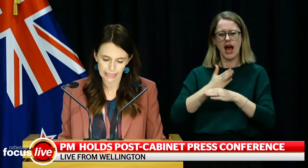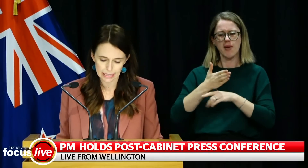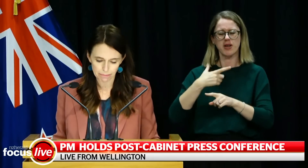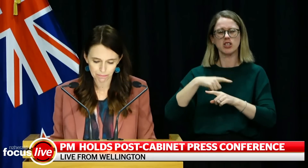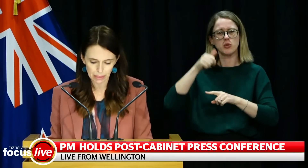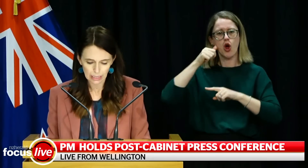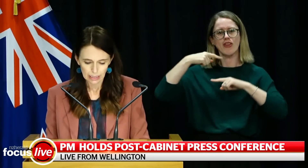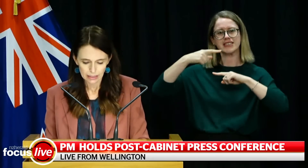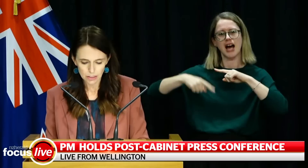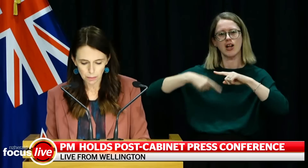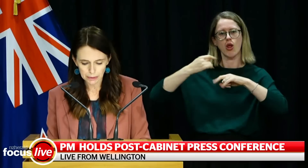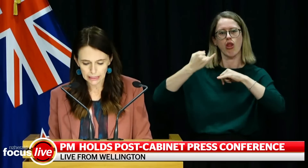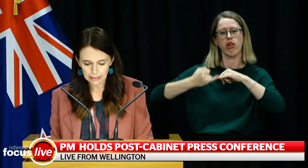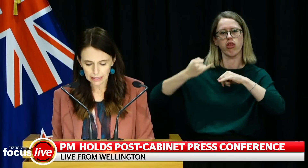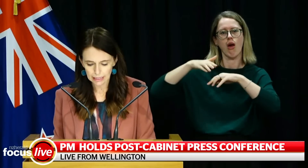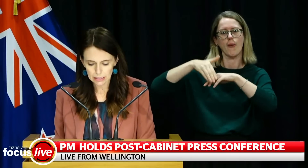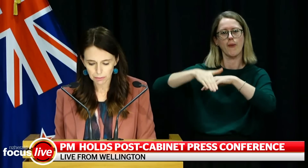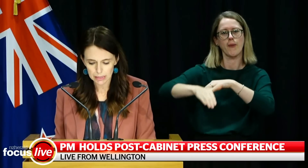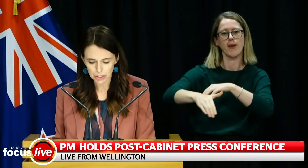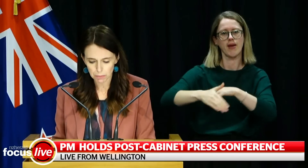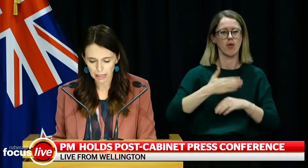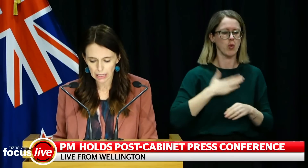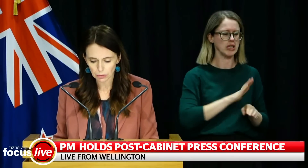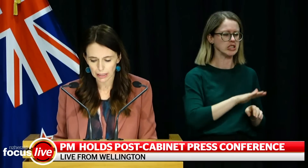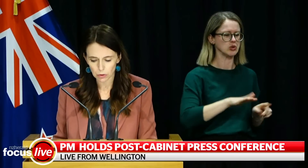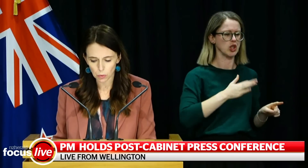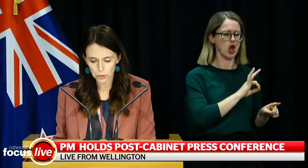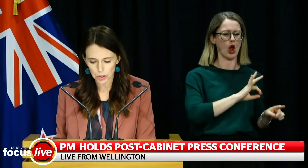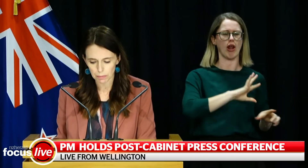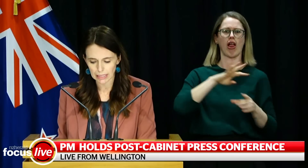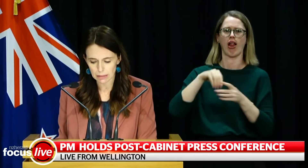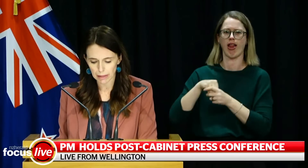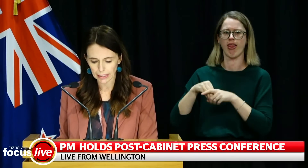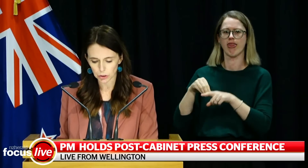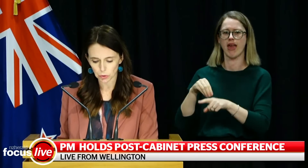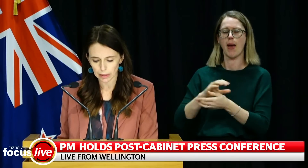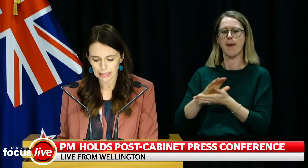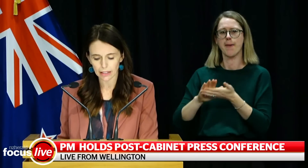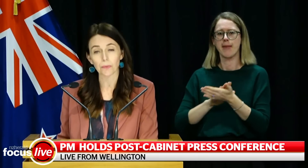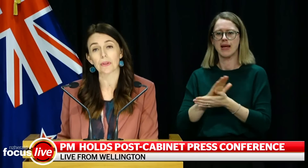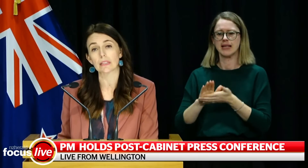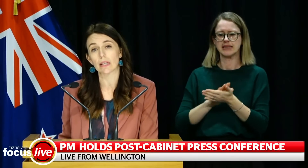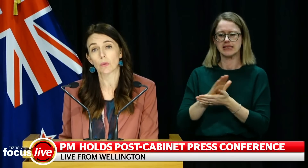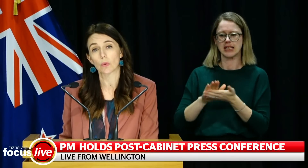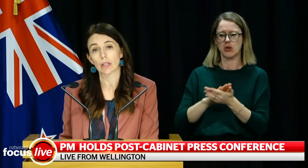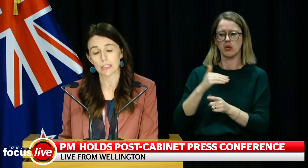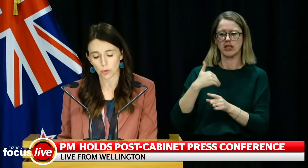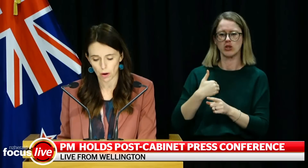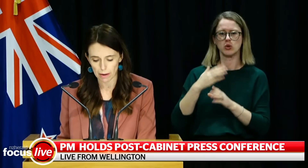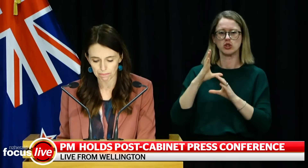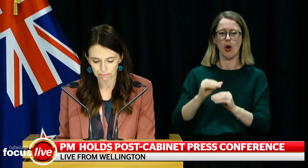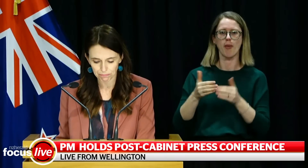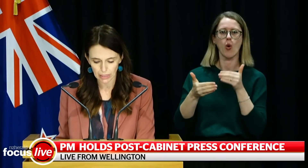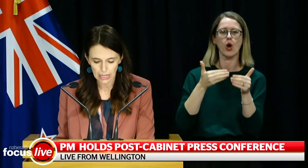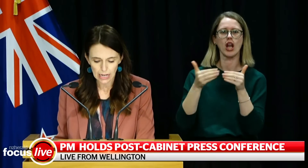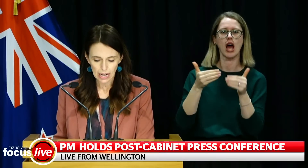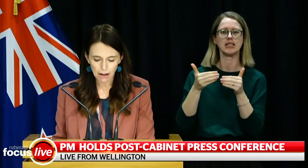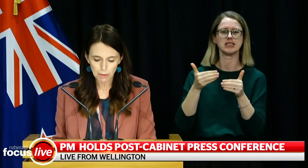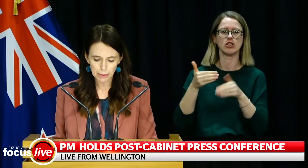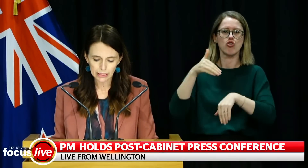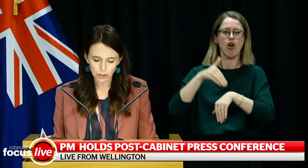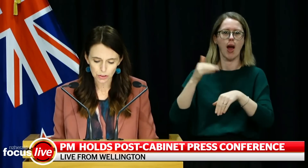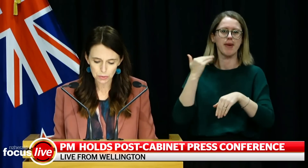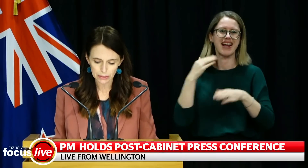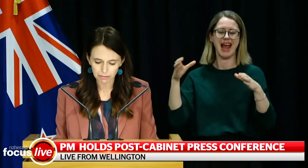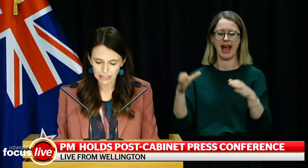cycle leads. And so protecting kids from such a pathway also means making sure we tackle things like organised crime.